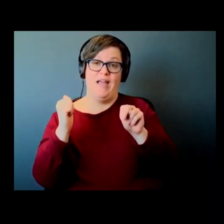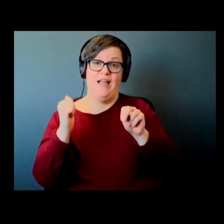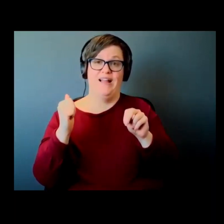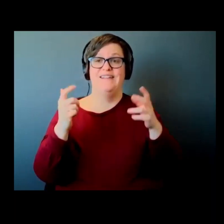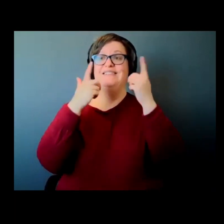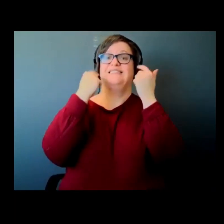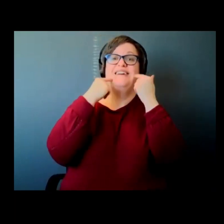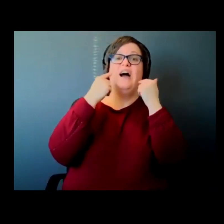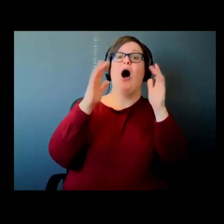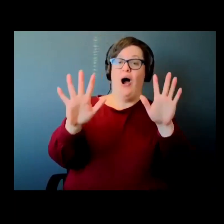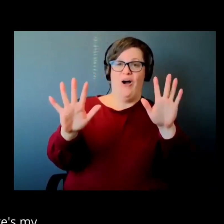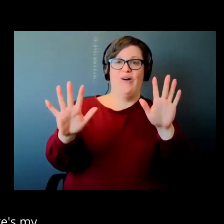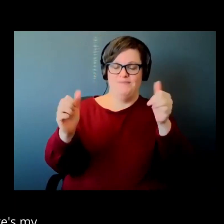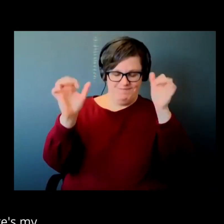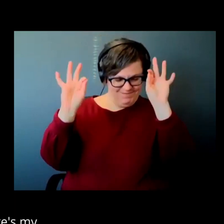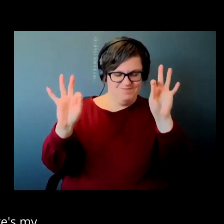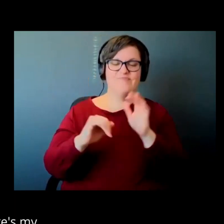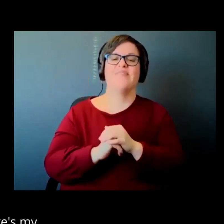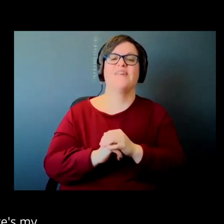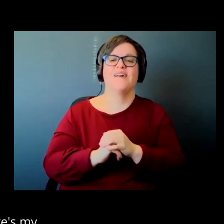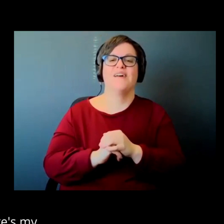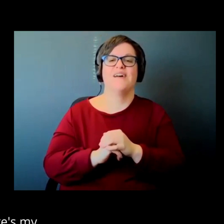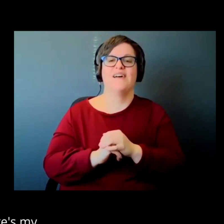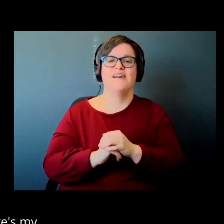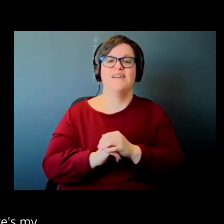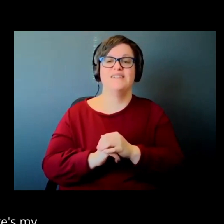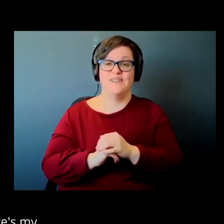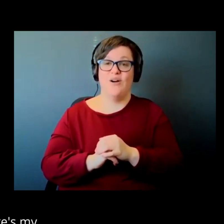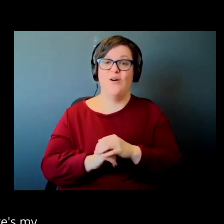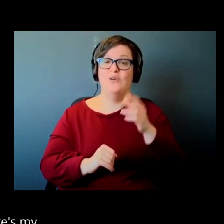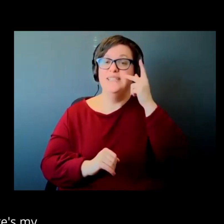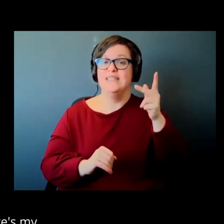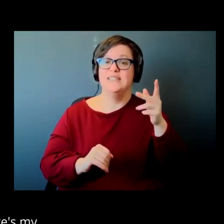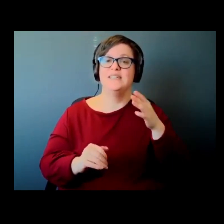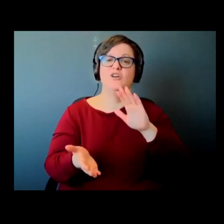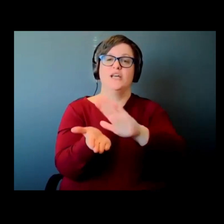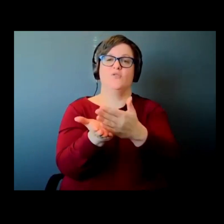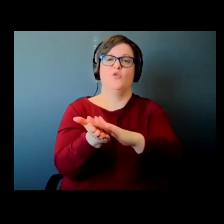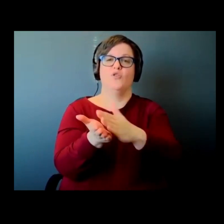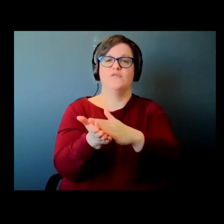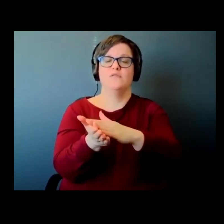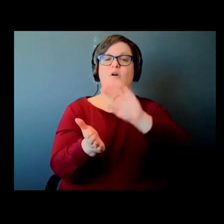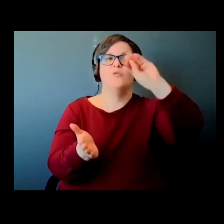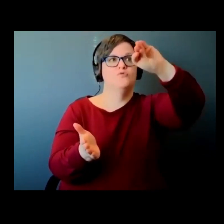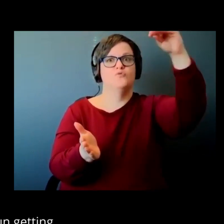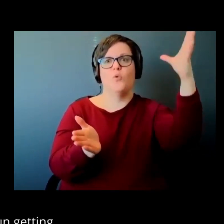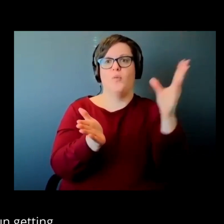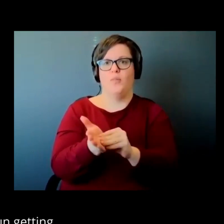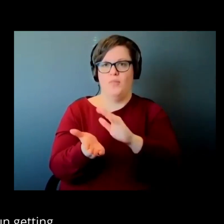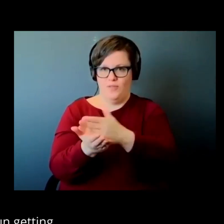Oh wait, it's all in place. Okay, so there's my solar cooker right here. So I get that out and I